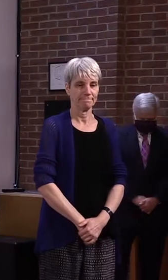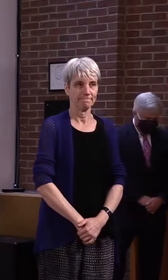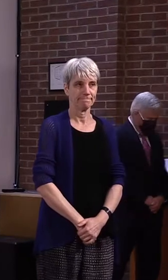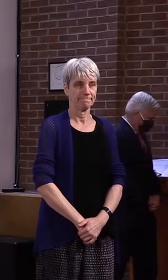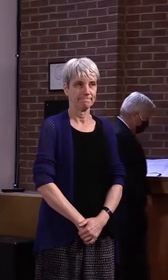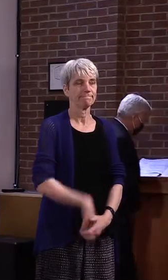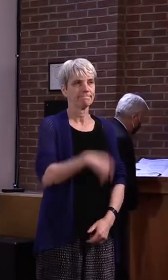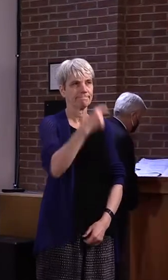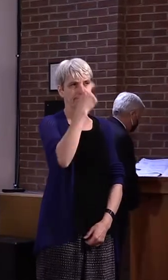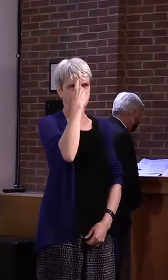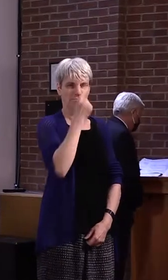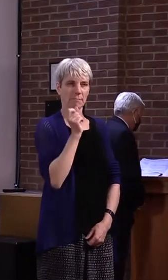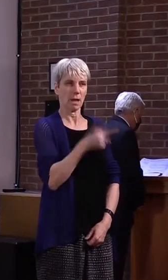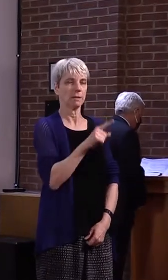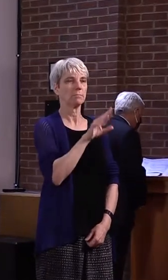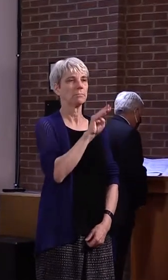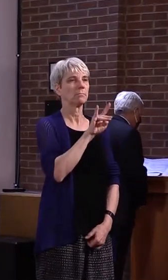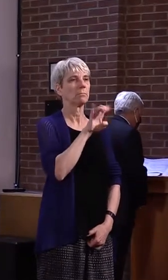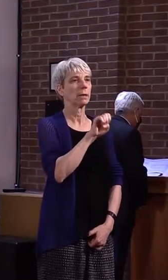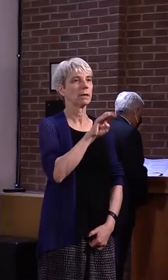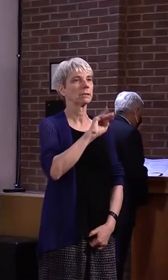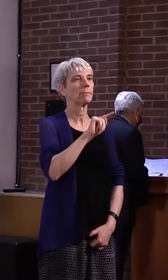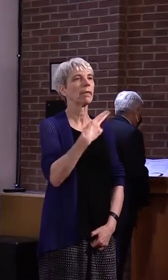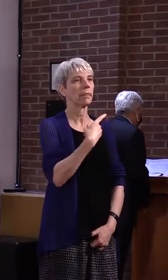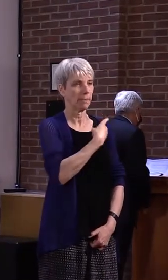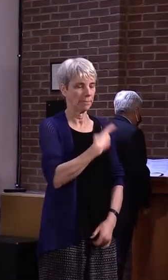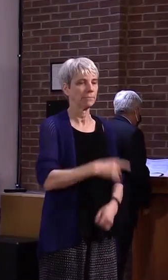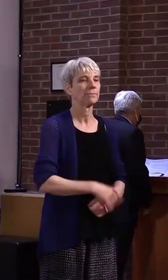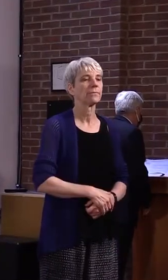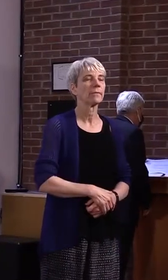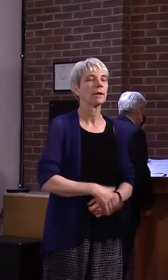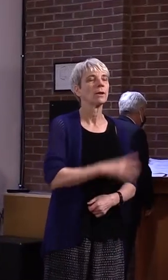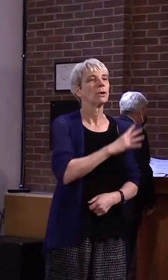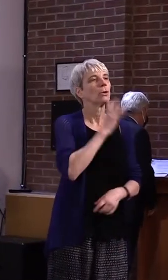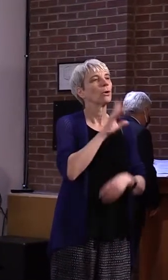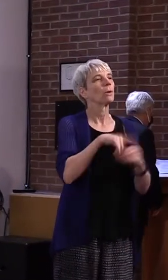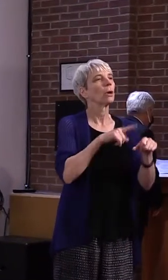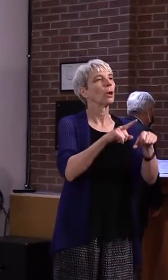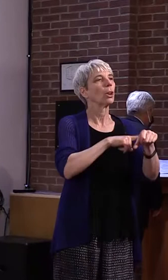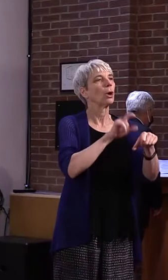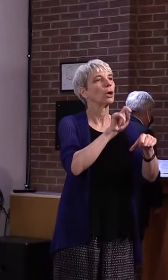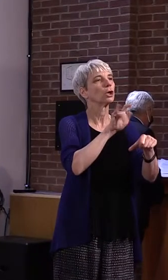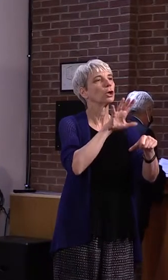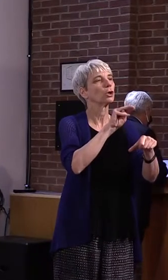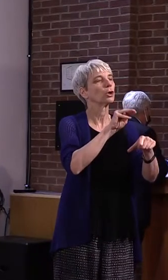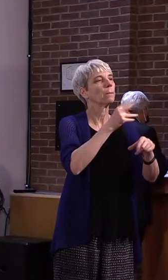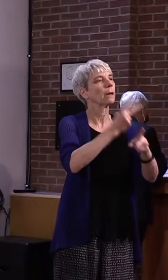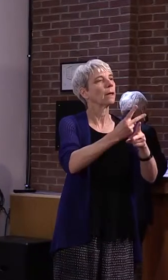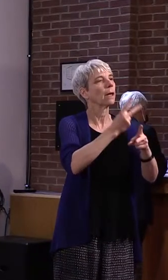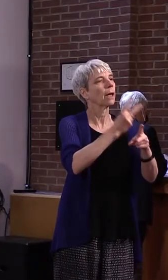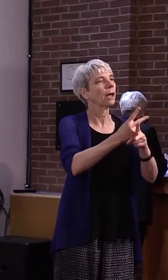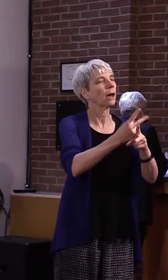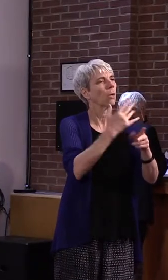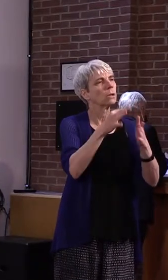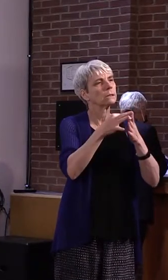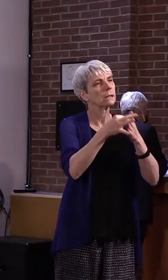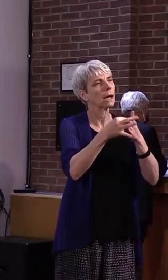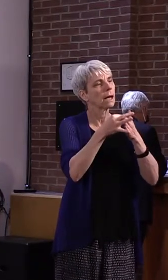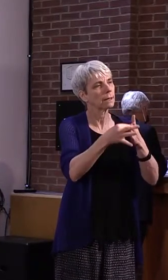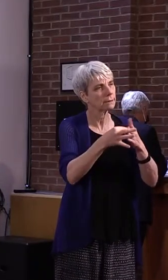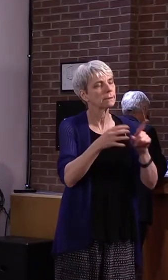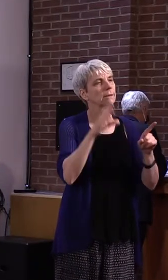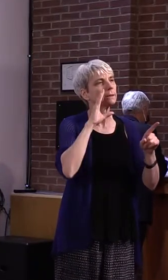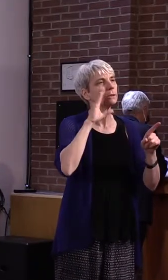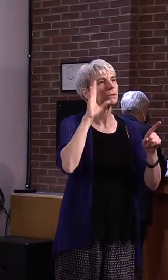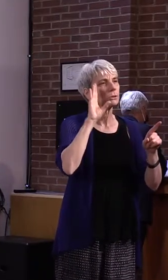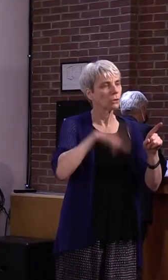Smith. I was looking for an update to your long-term care guidance. Several families have reached out to us wanting to know what the status is of health departments look